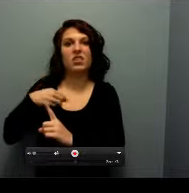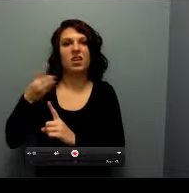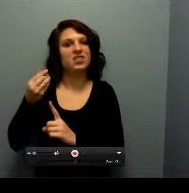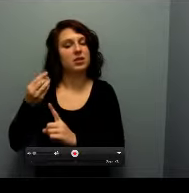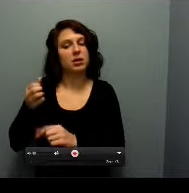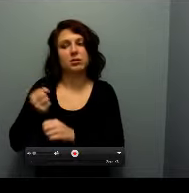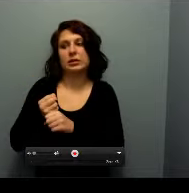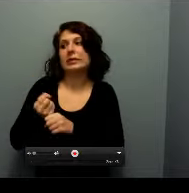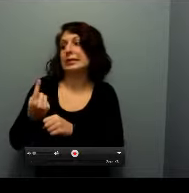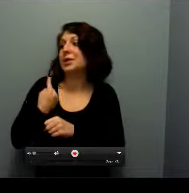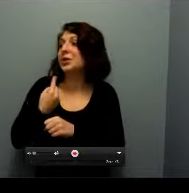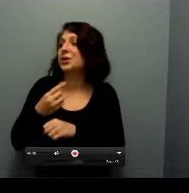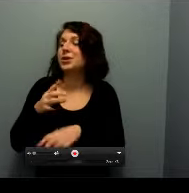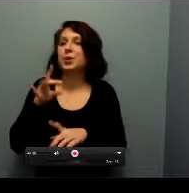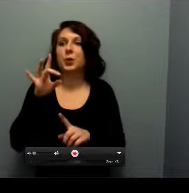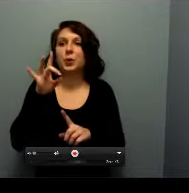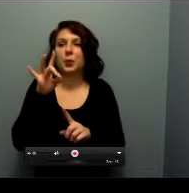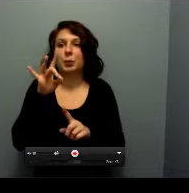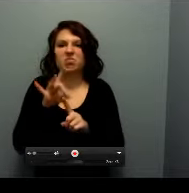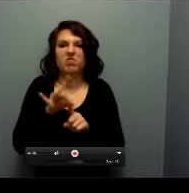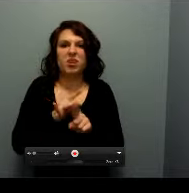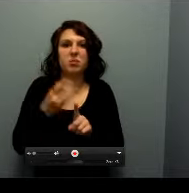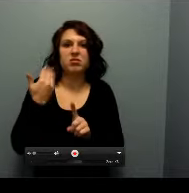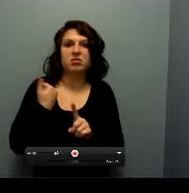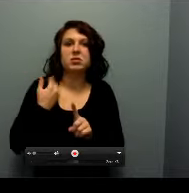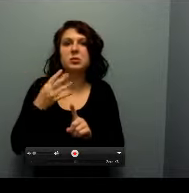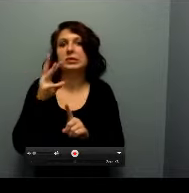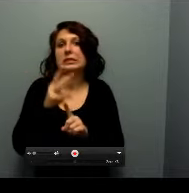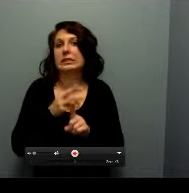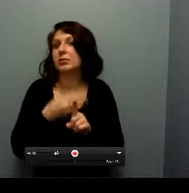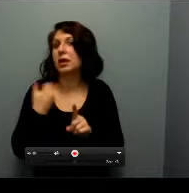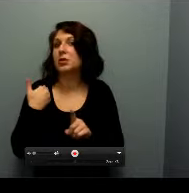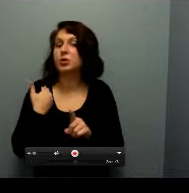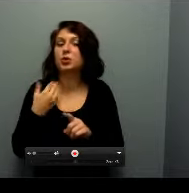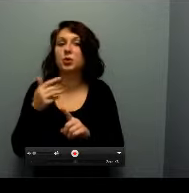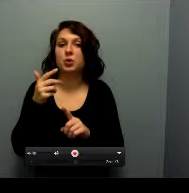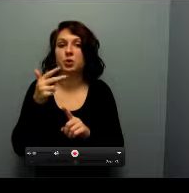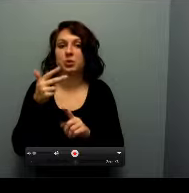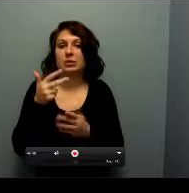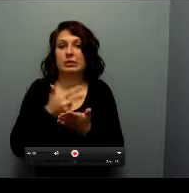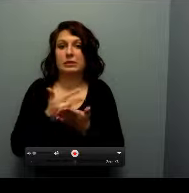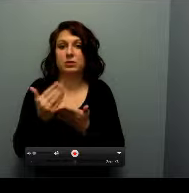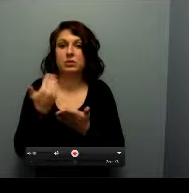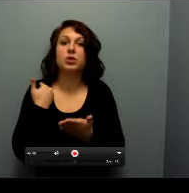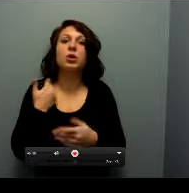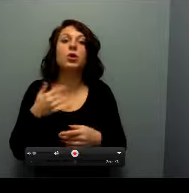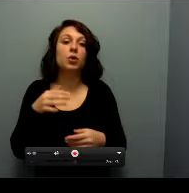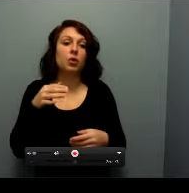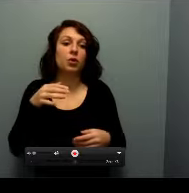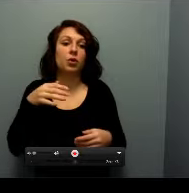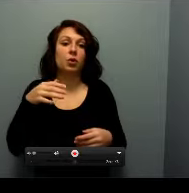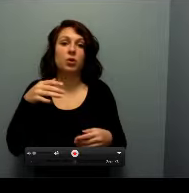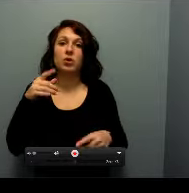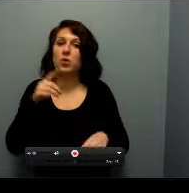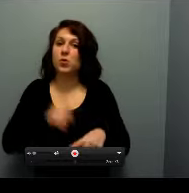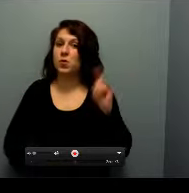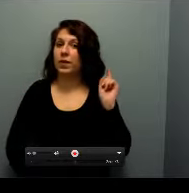ago. You don't want to look at the last 2 or 3 things that they did at the end of the